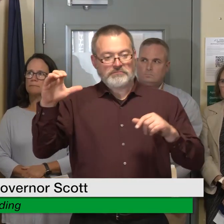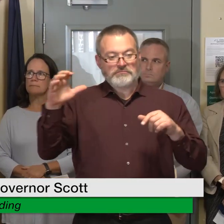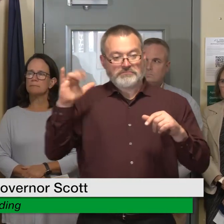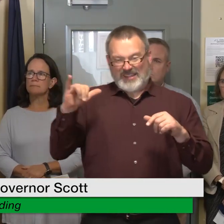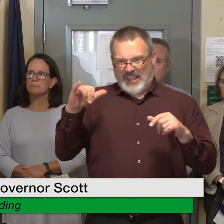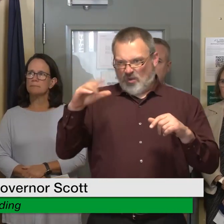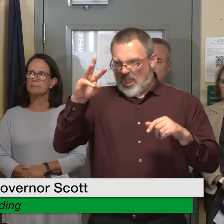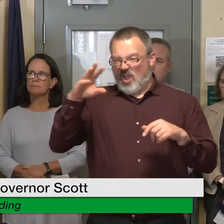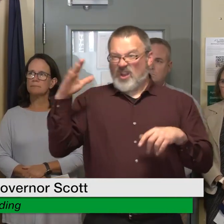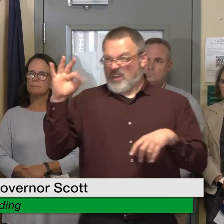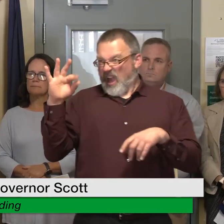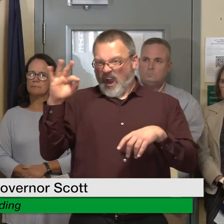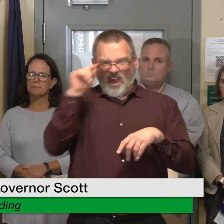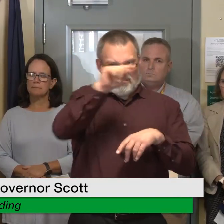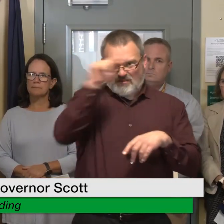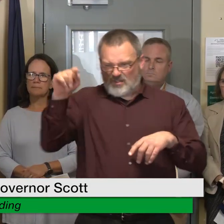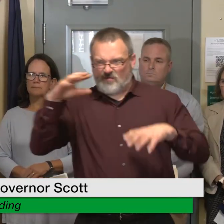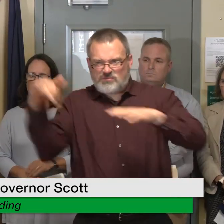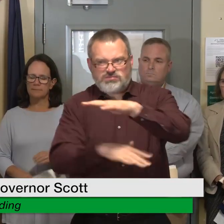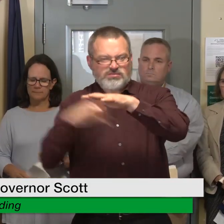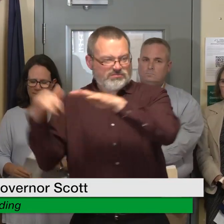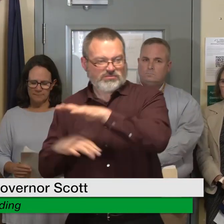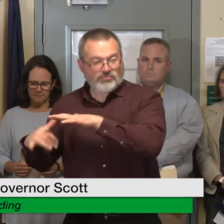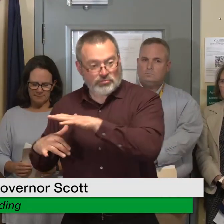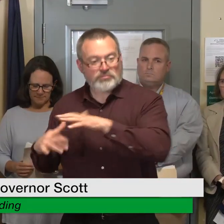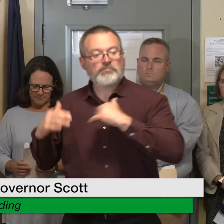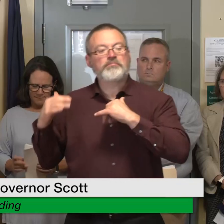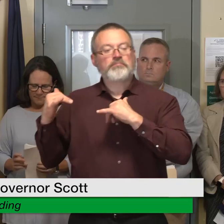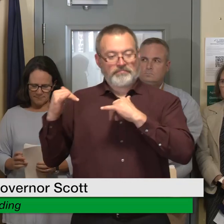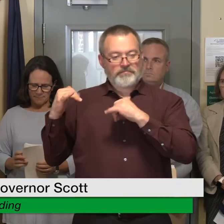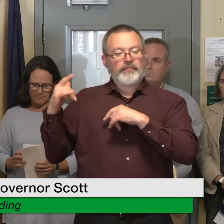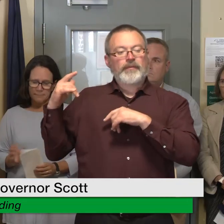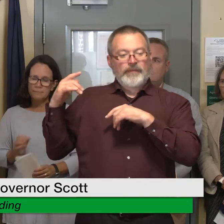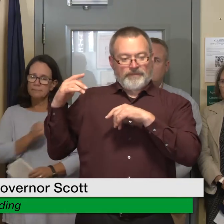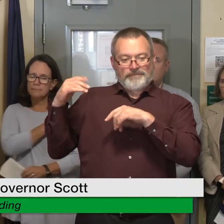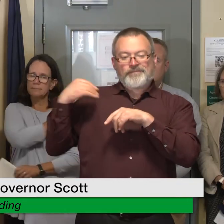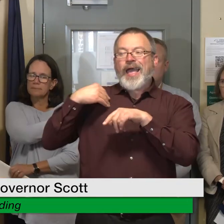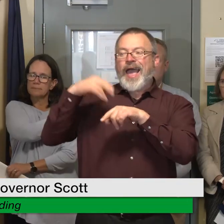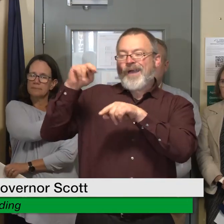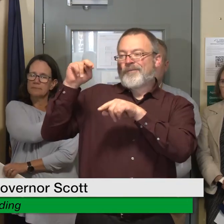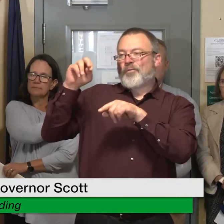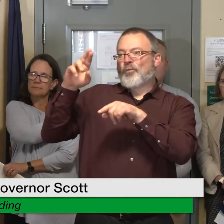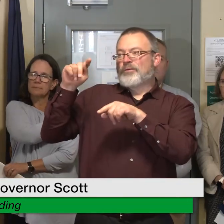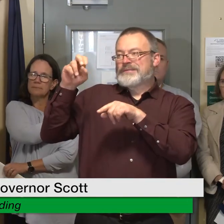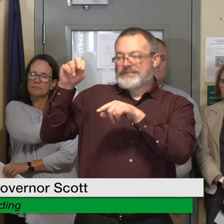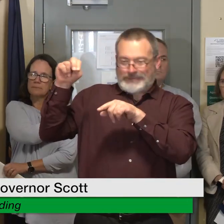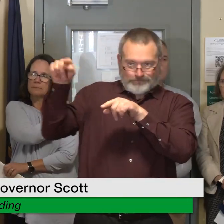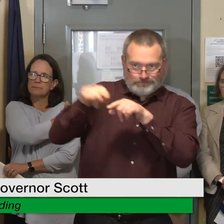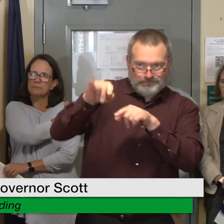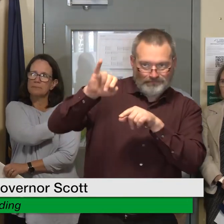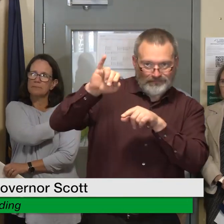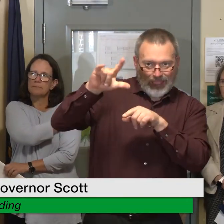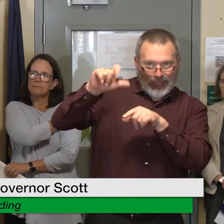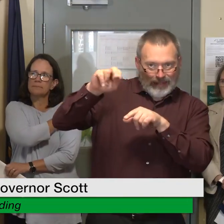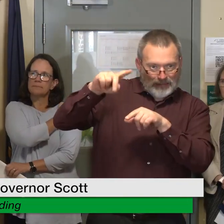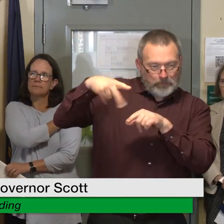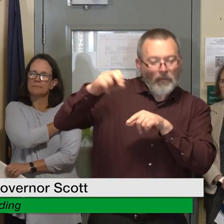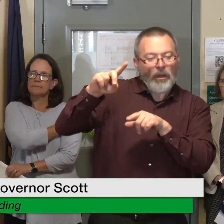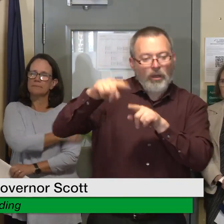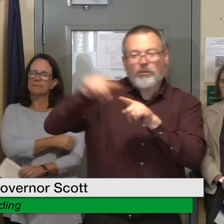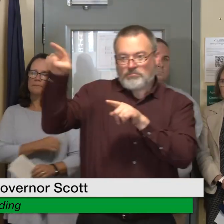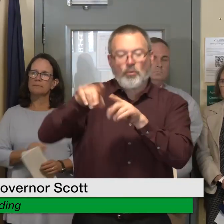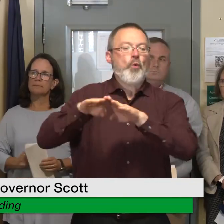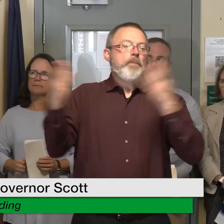out between Norton and Island Pond. So that is now reopened. The Washington County